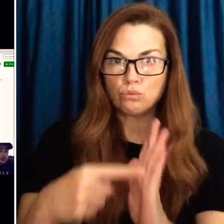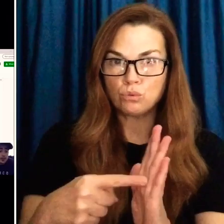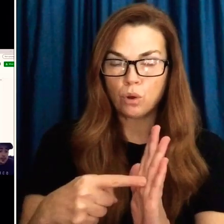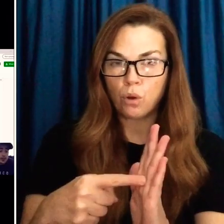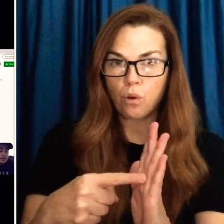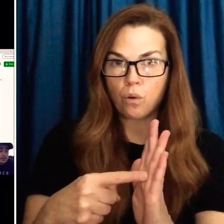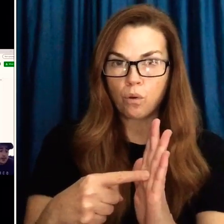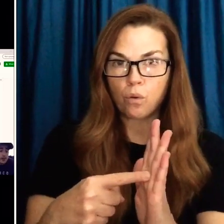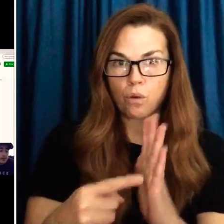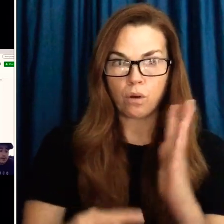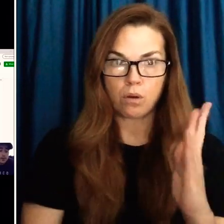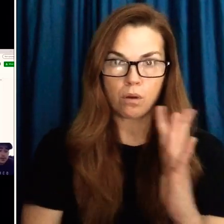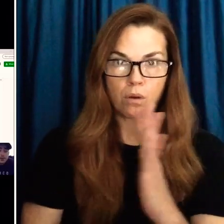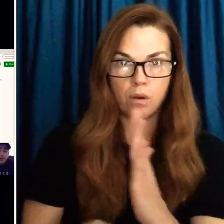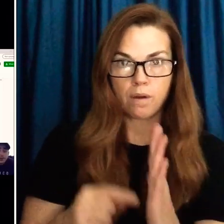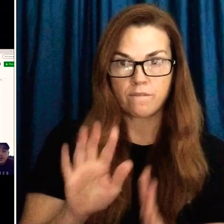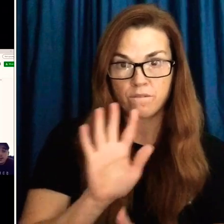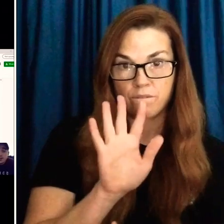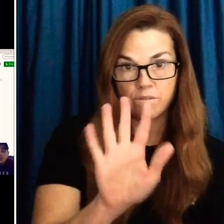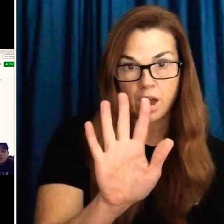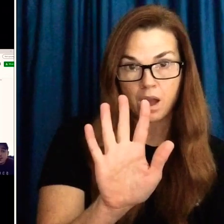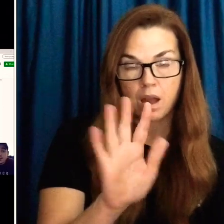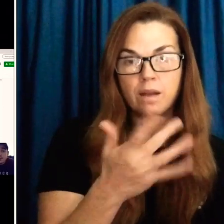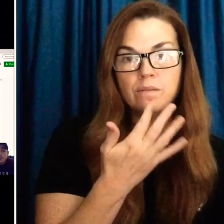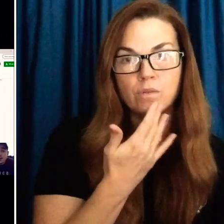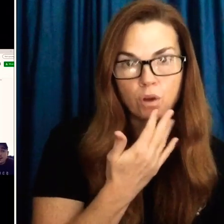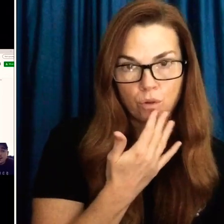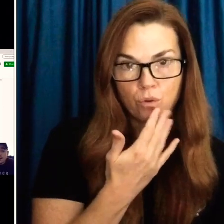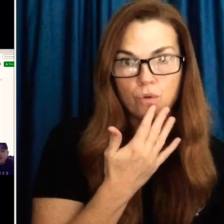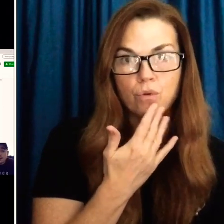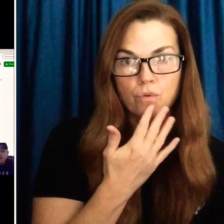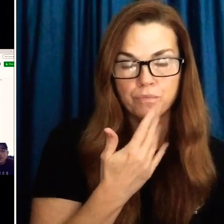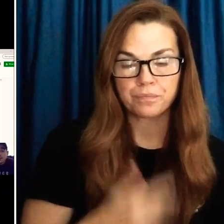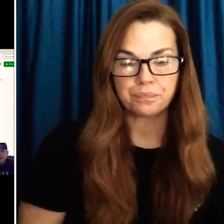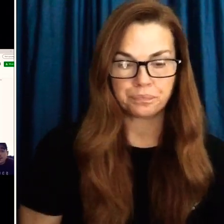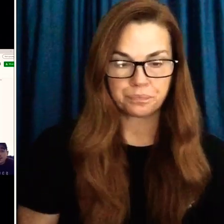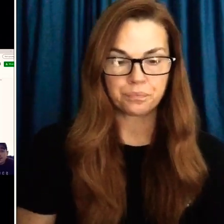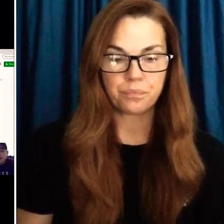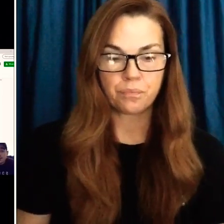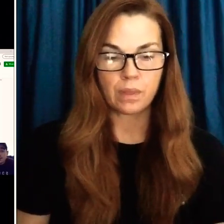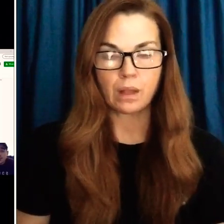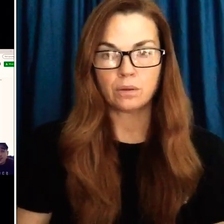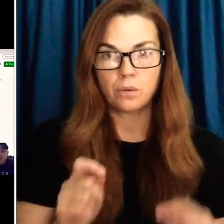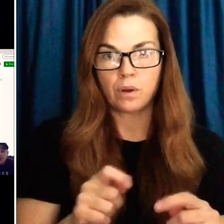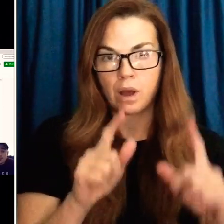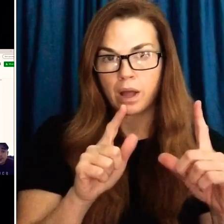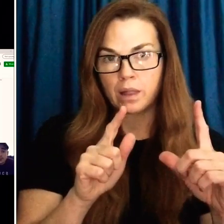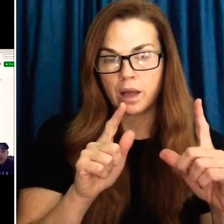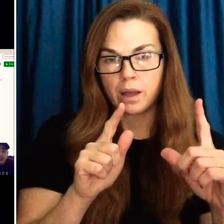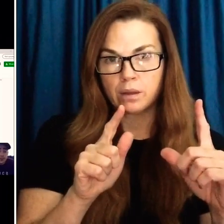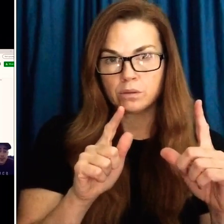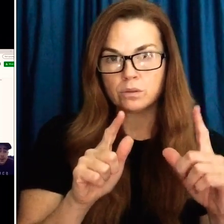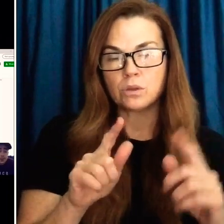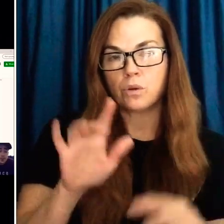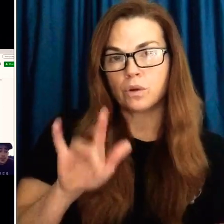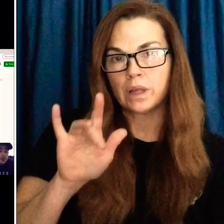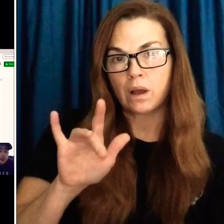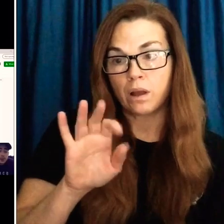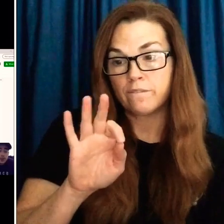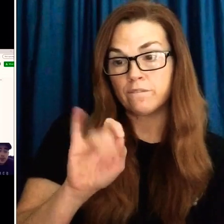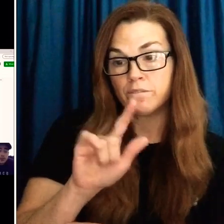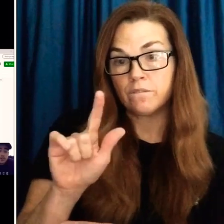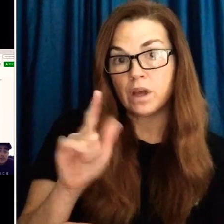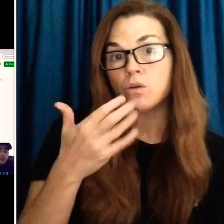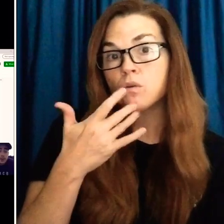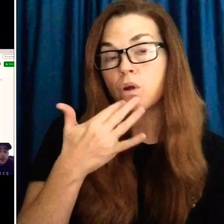So I'm only going to highlight 5 and shade 5 out of those 10. So you're going to click on this fill color, and I'm going to fill it in red. You can fill it in